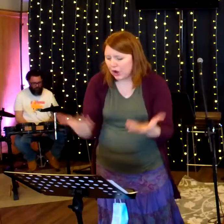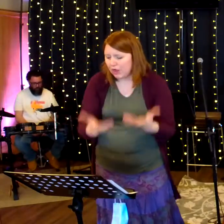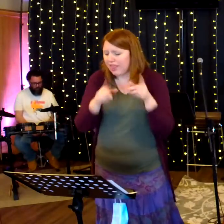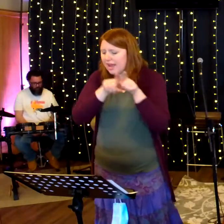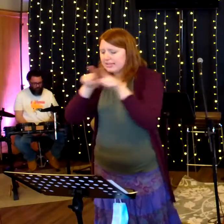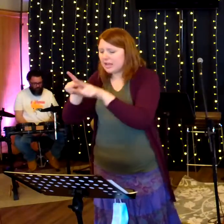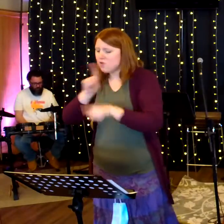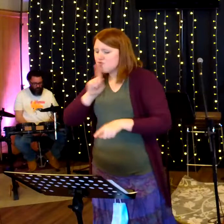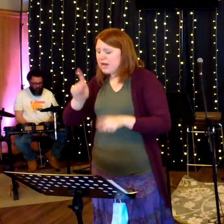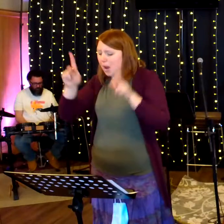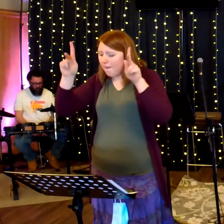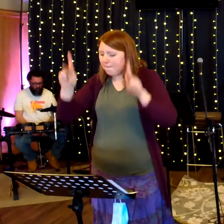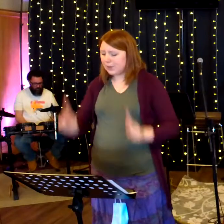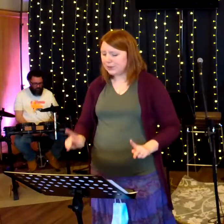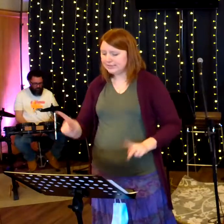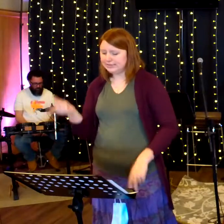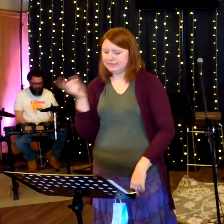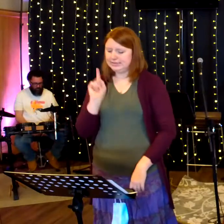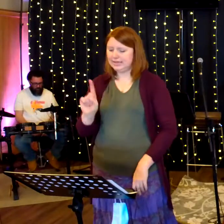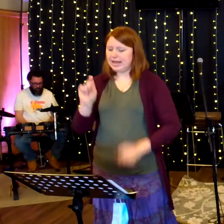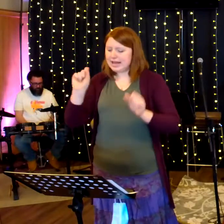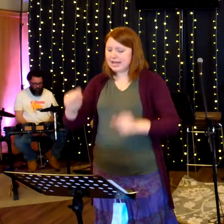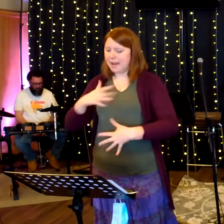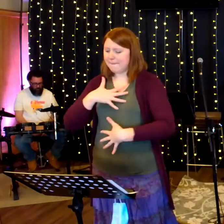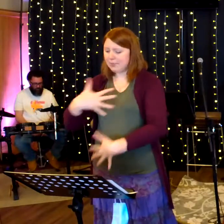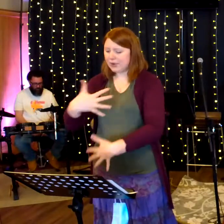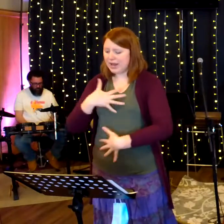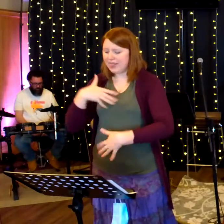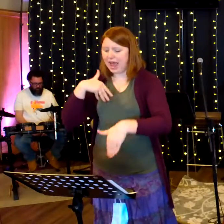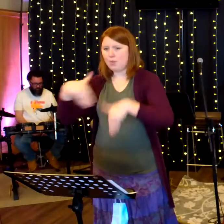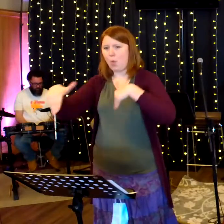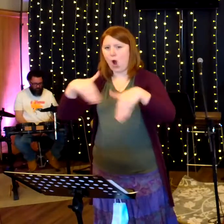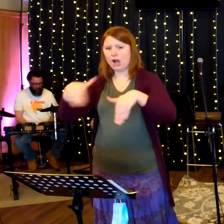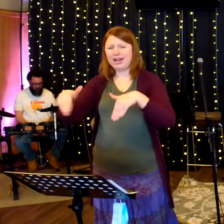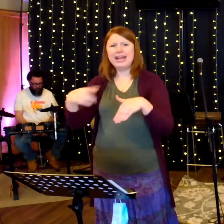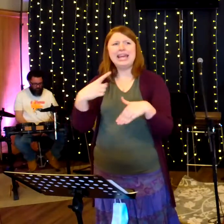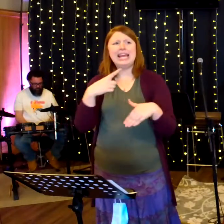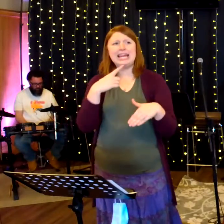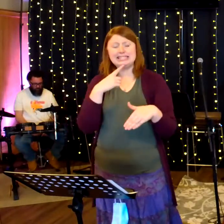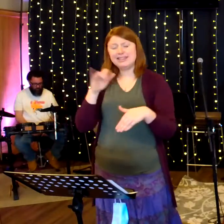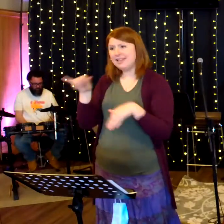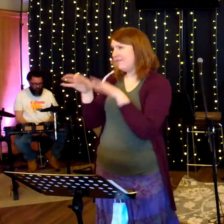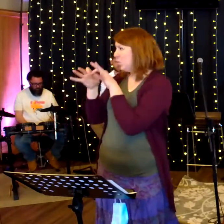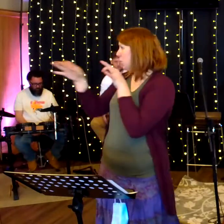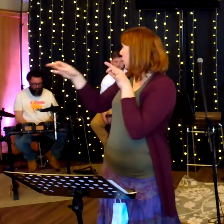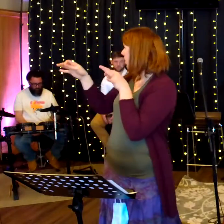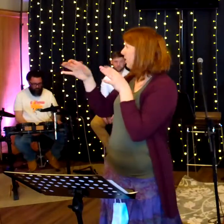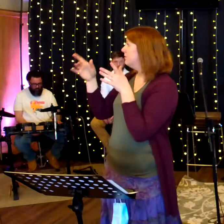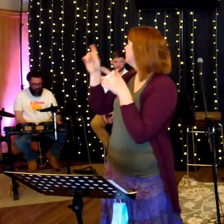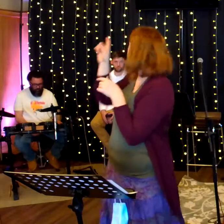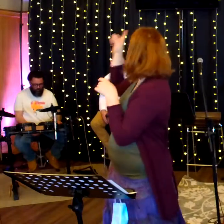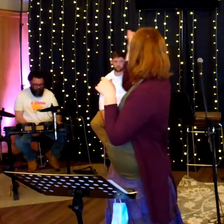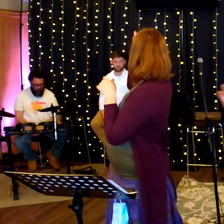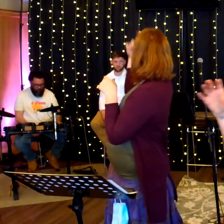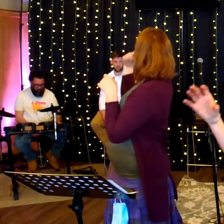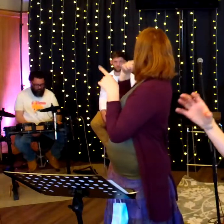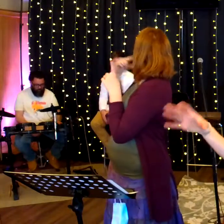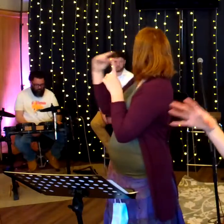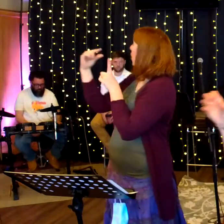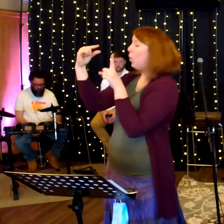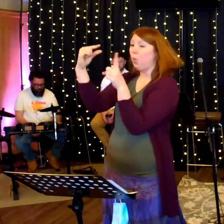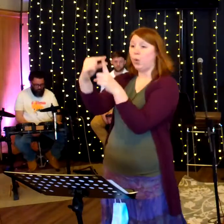I know it's a little bit confusing, that word, there's two translations for word in the original language from the Bible.